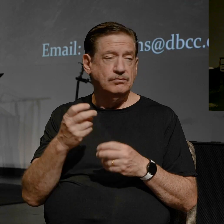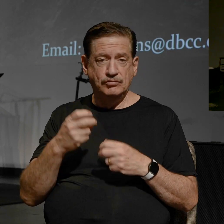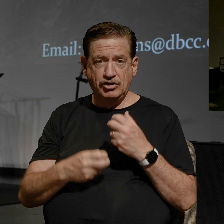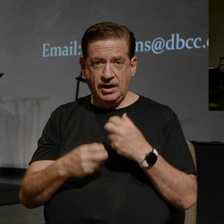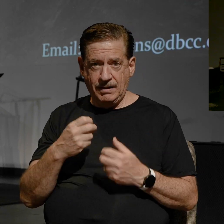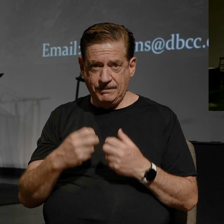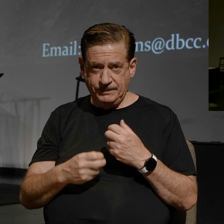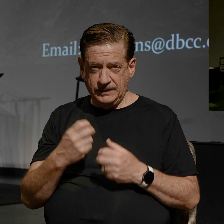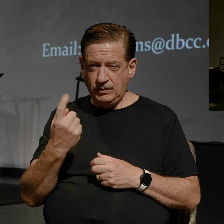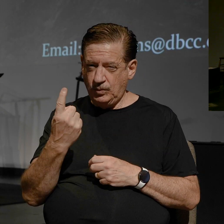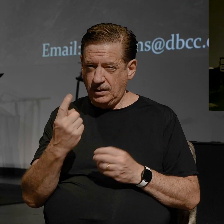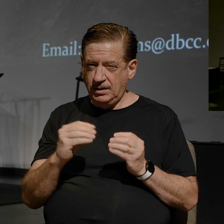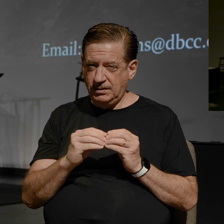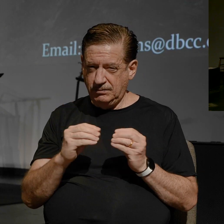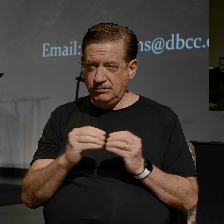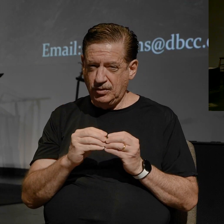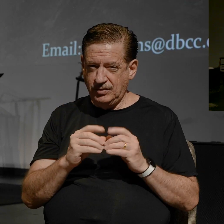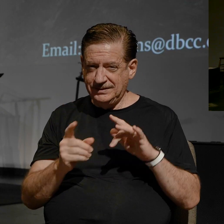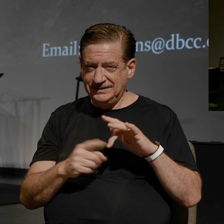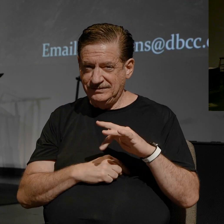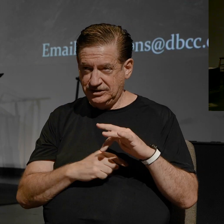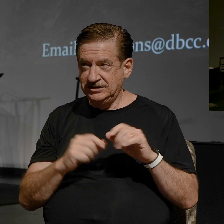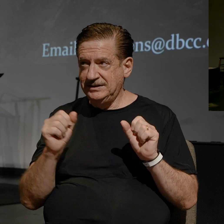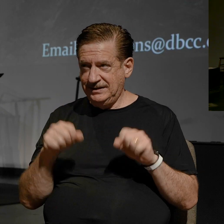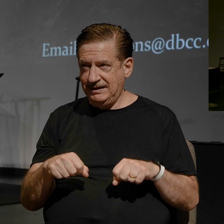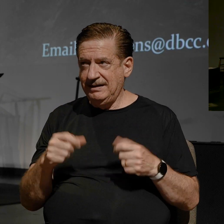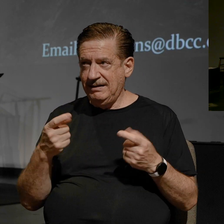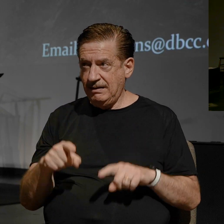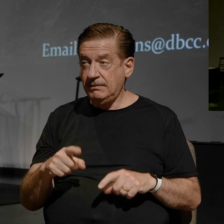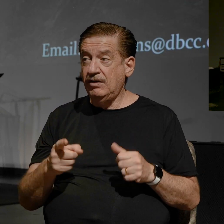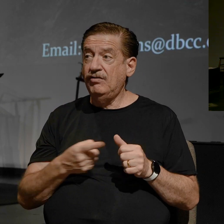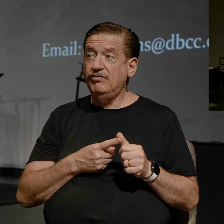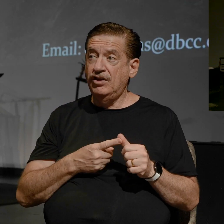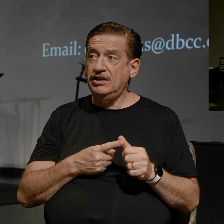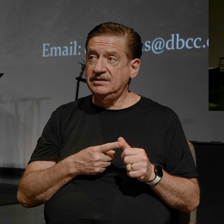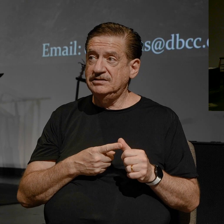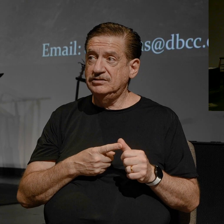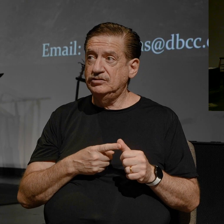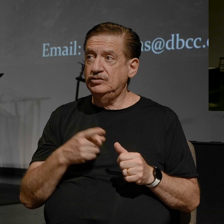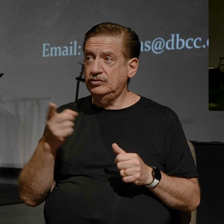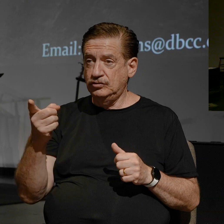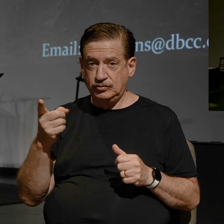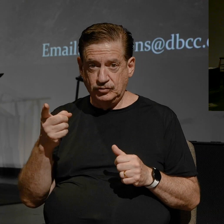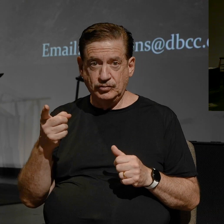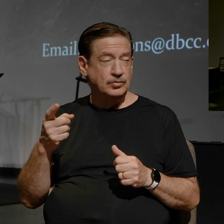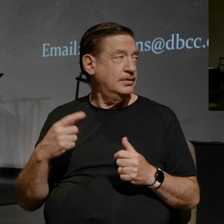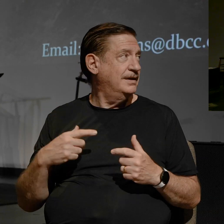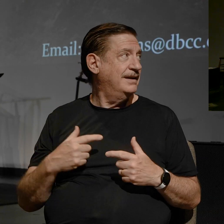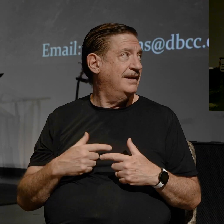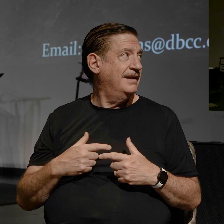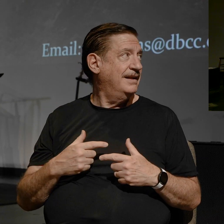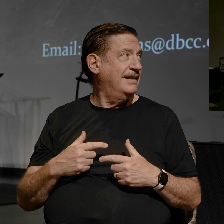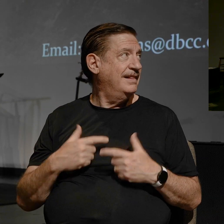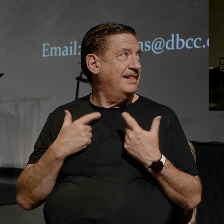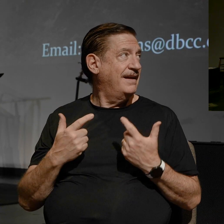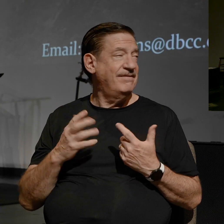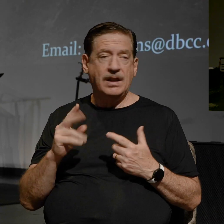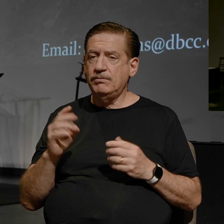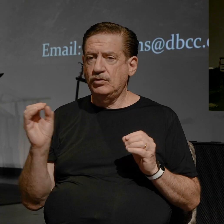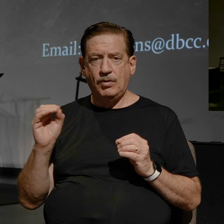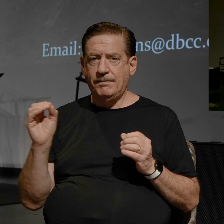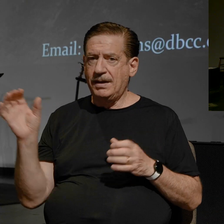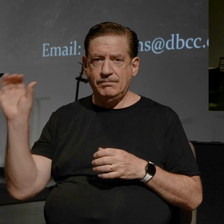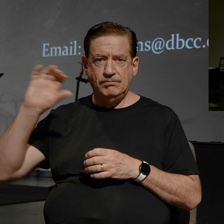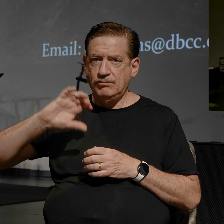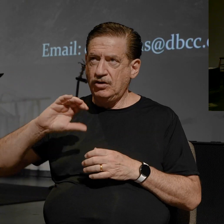problem. There is one more deficiency that can happen. The first one was you've lit it up, and you're not letting anybody pour into you